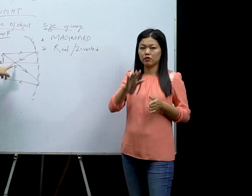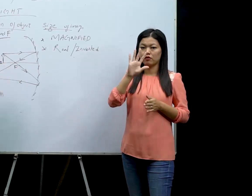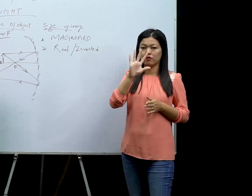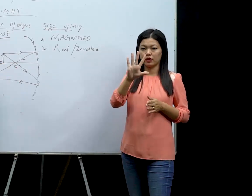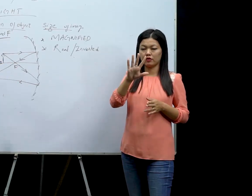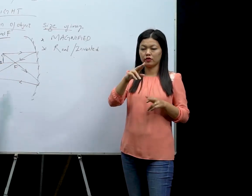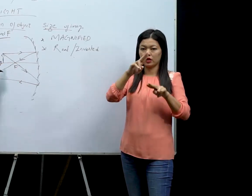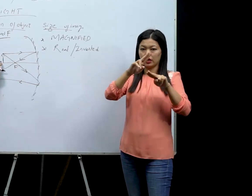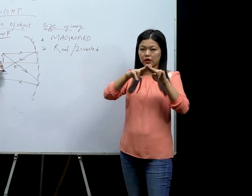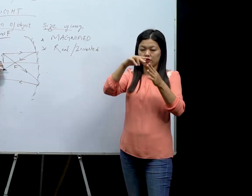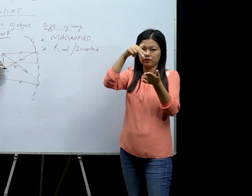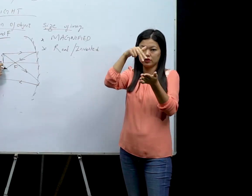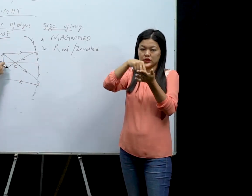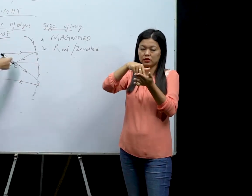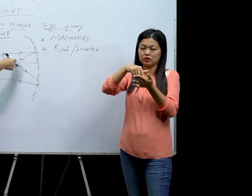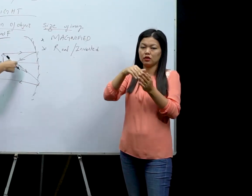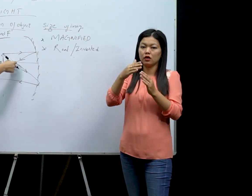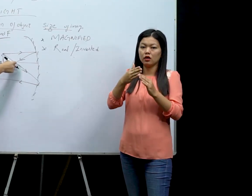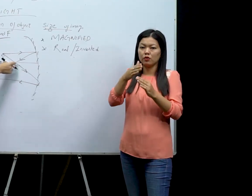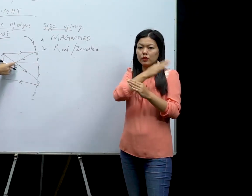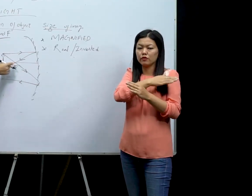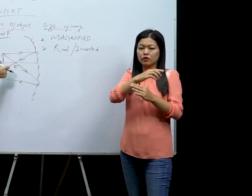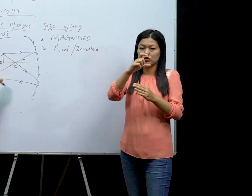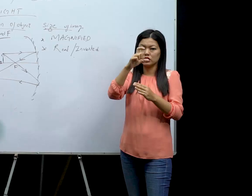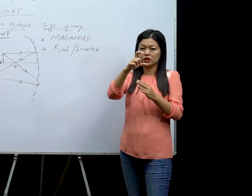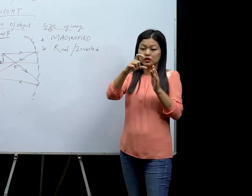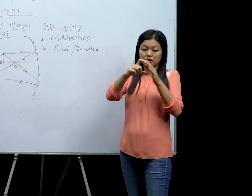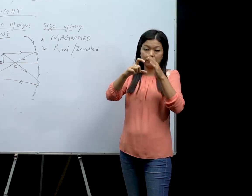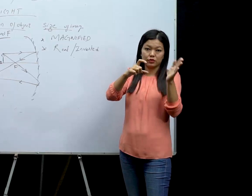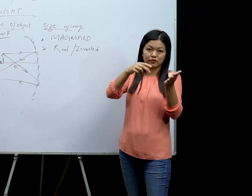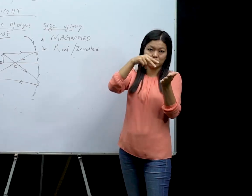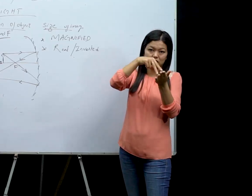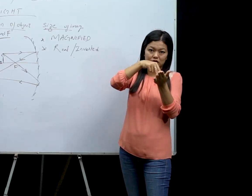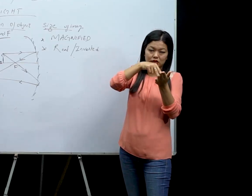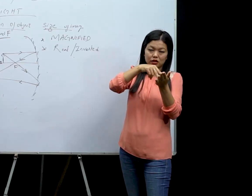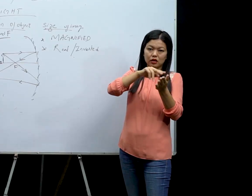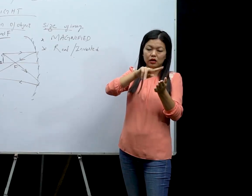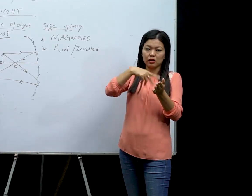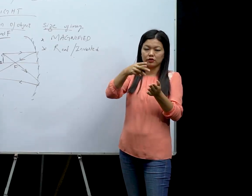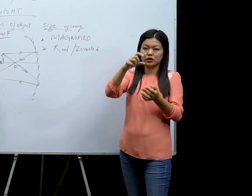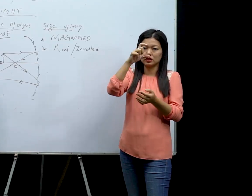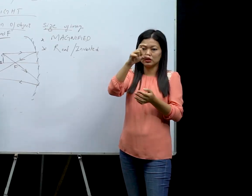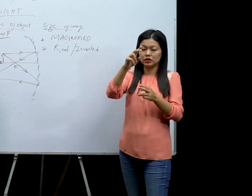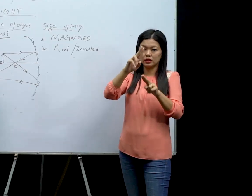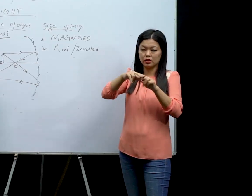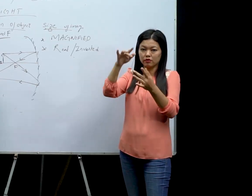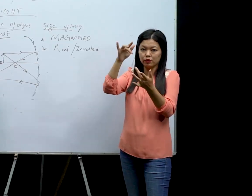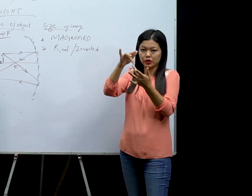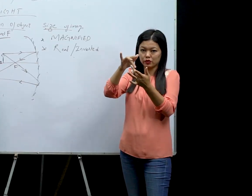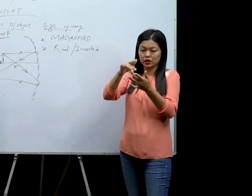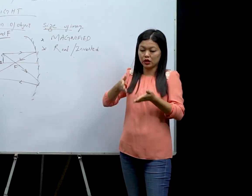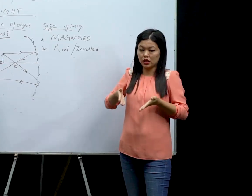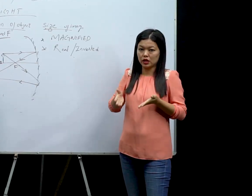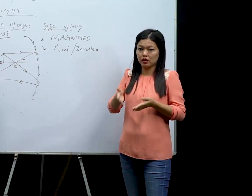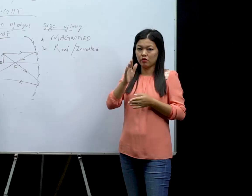now focus C, it's here, so now it will be at focus. So altogether we have 6 ray diagram